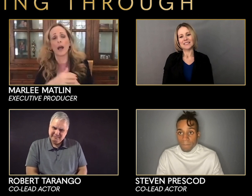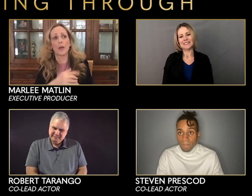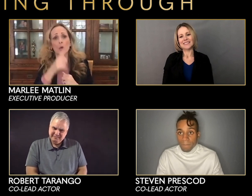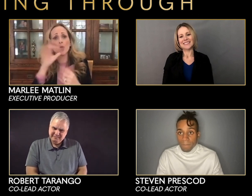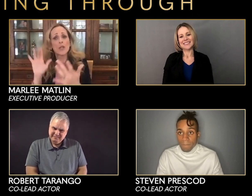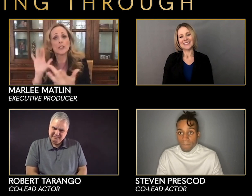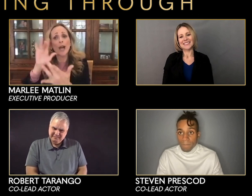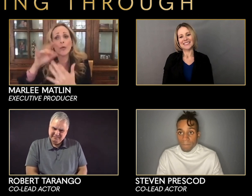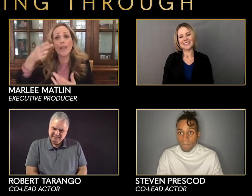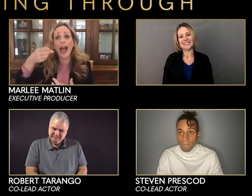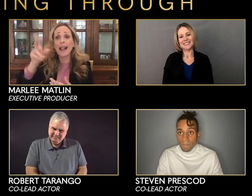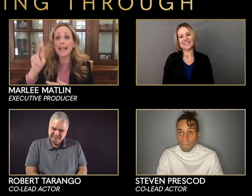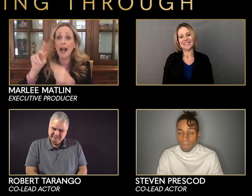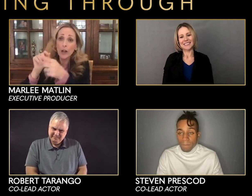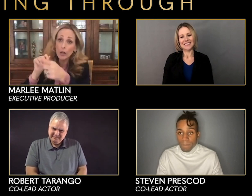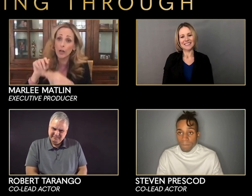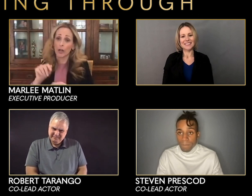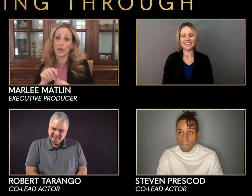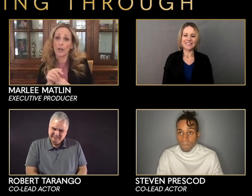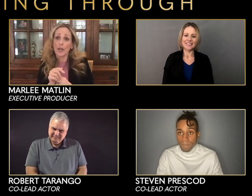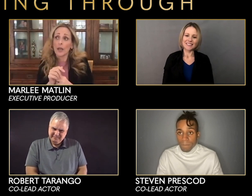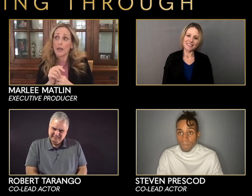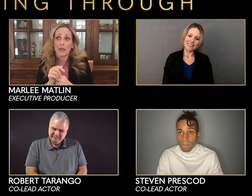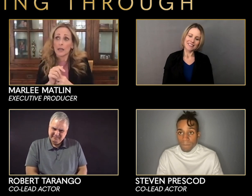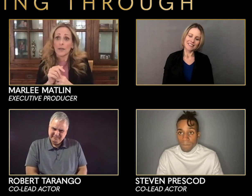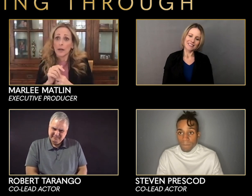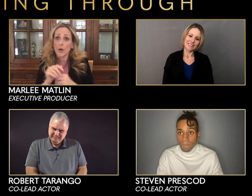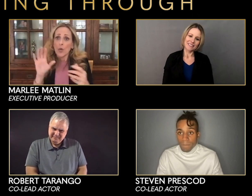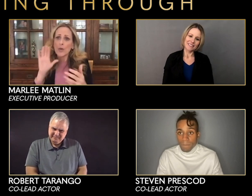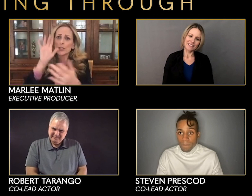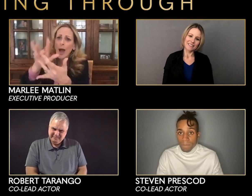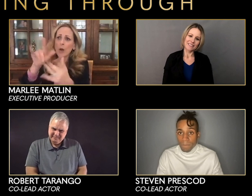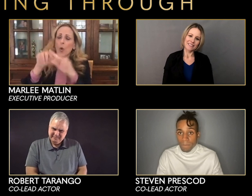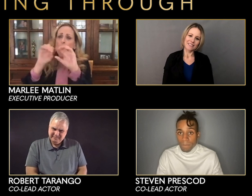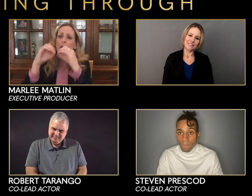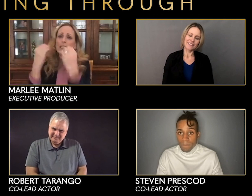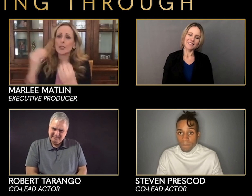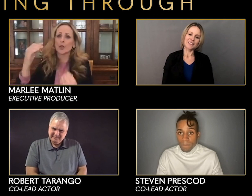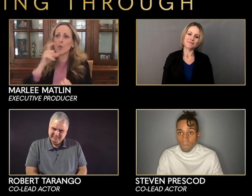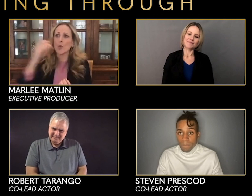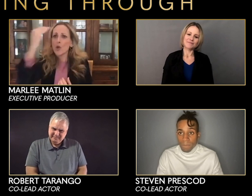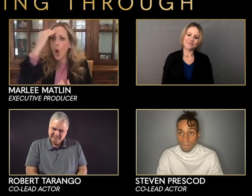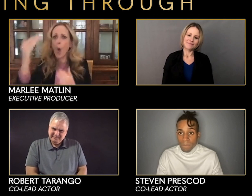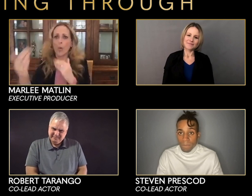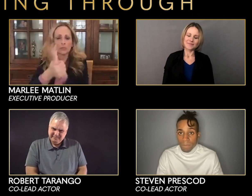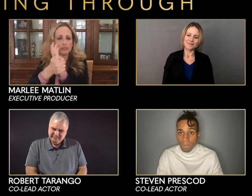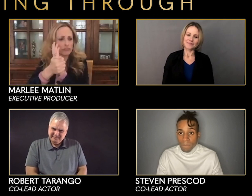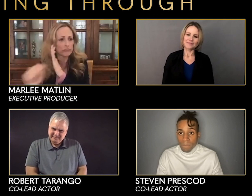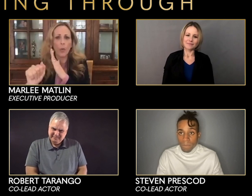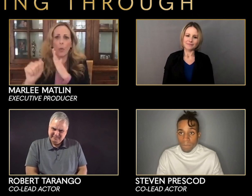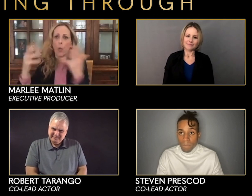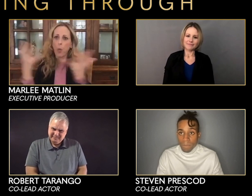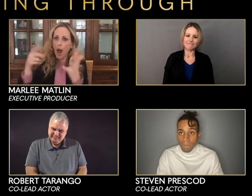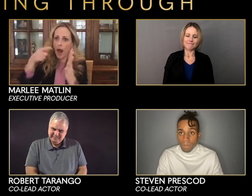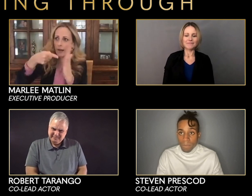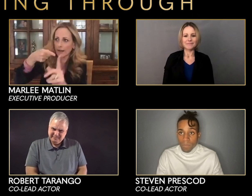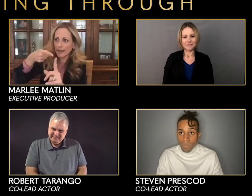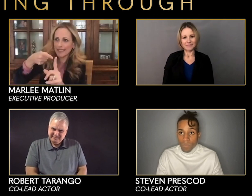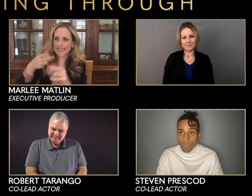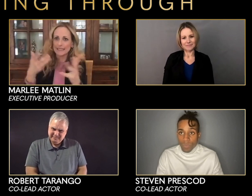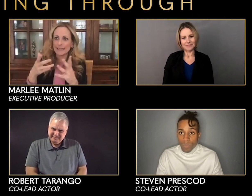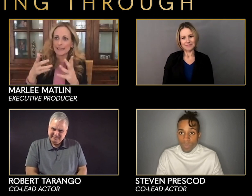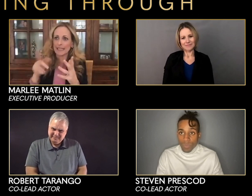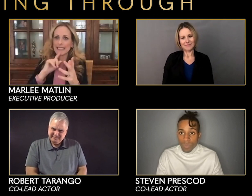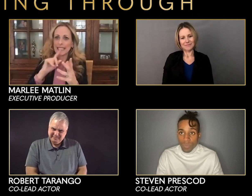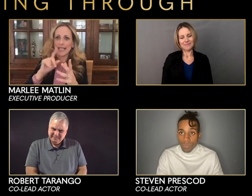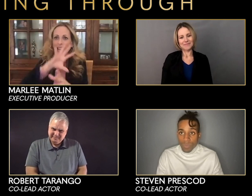why I was so impressed with what Doug did, and that he reached out to Helen Keller Services, because it was all about people who know how